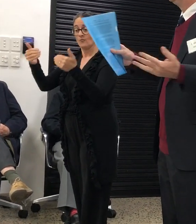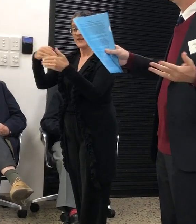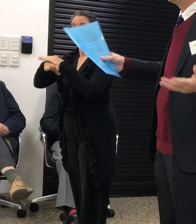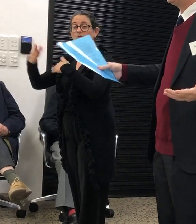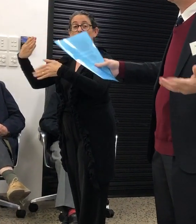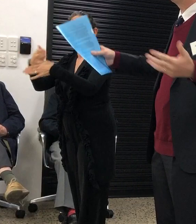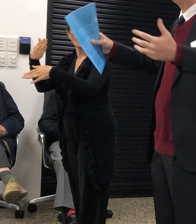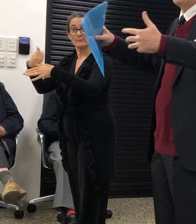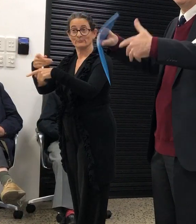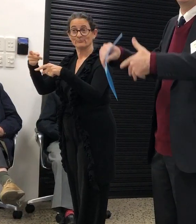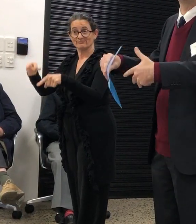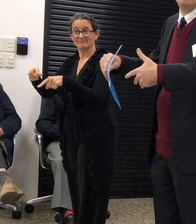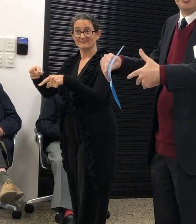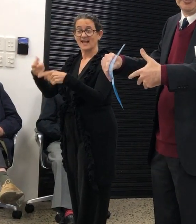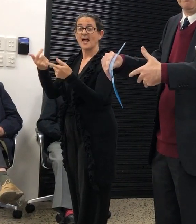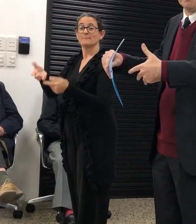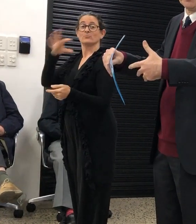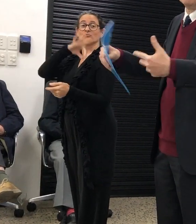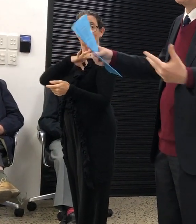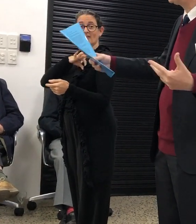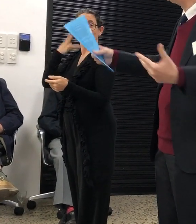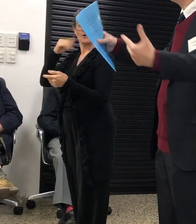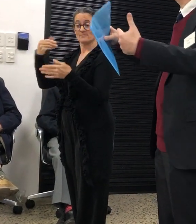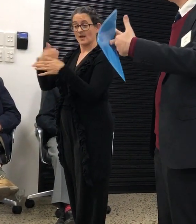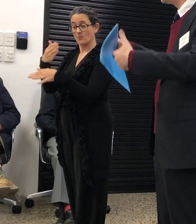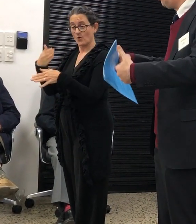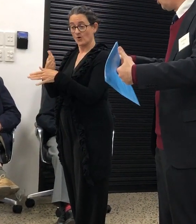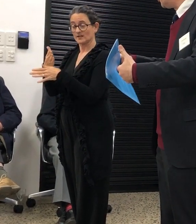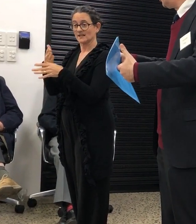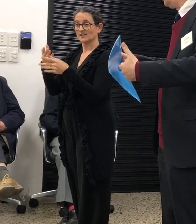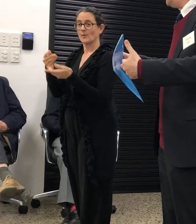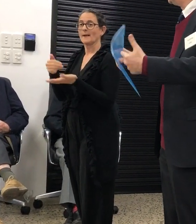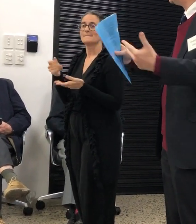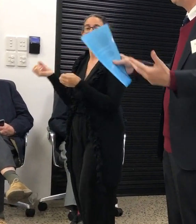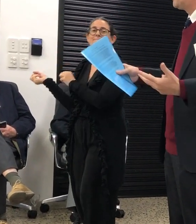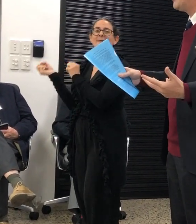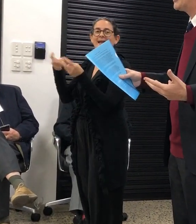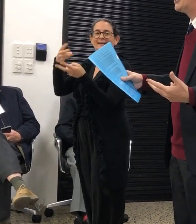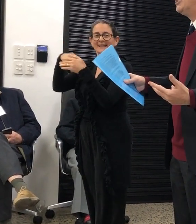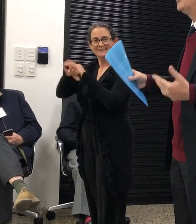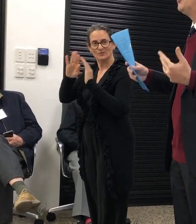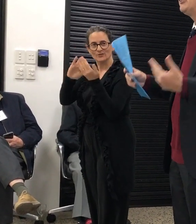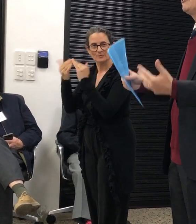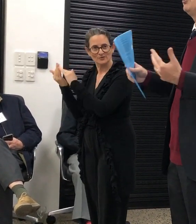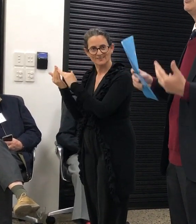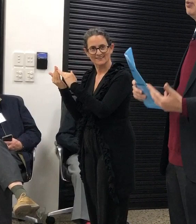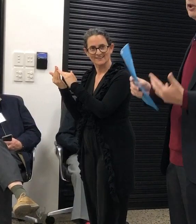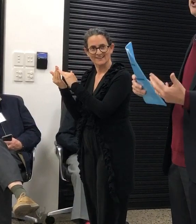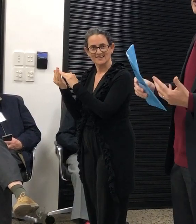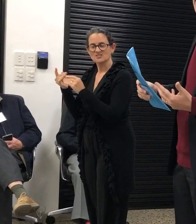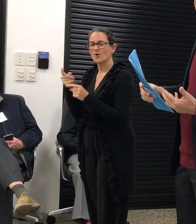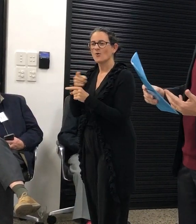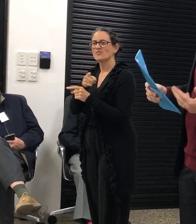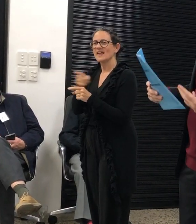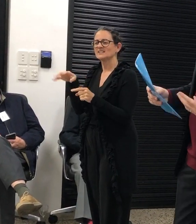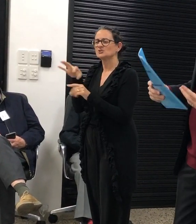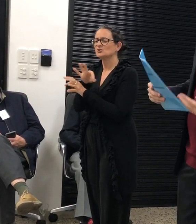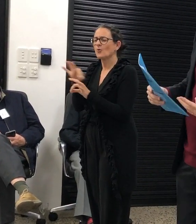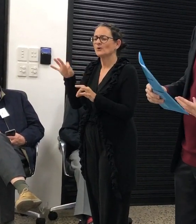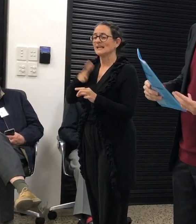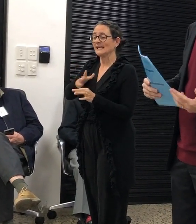jobs that are now coming back into the community, so they don't need as much support from us. So this is what we're working on through